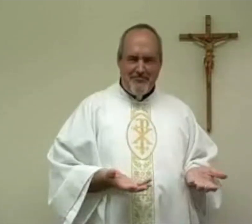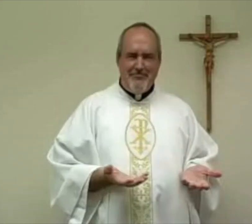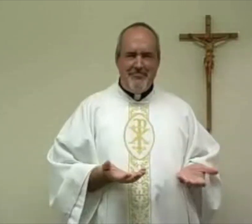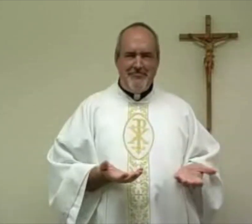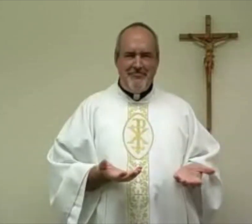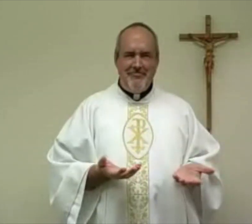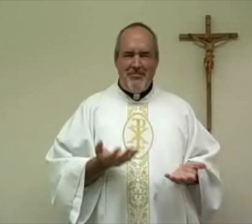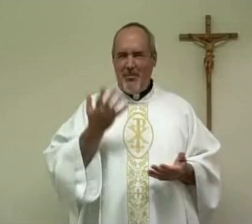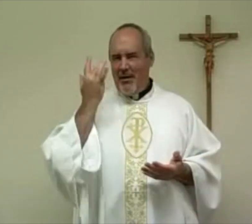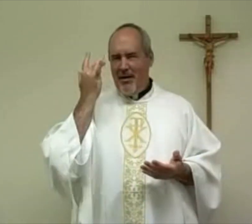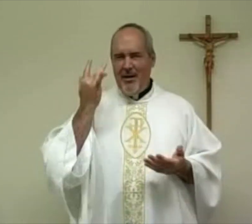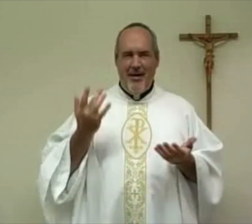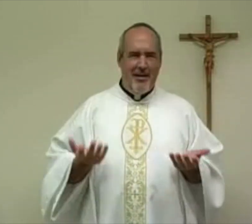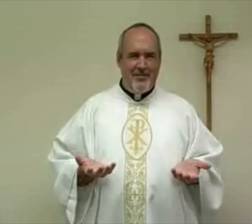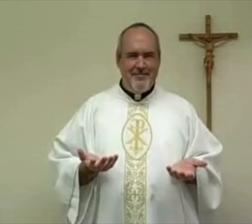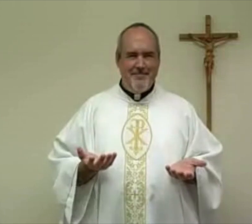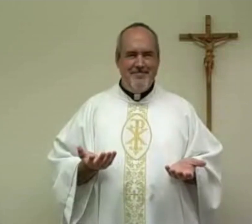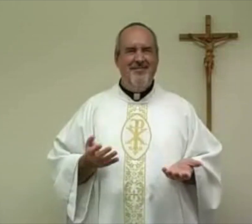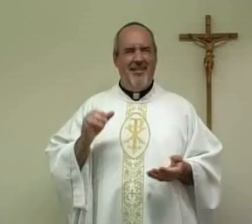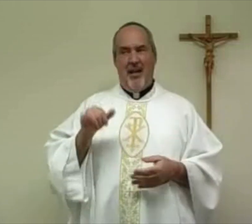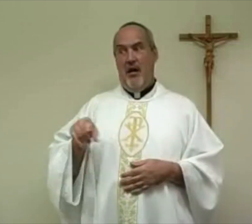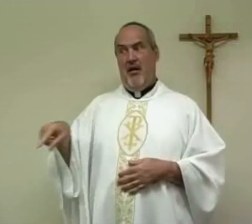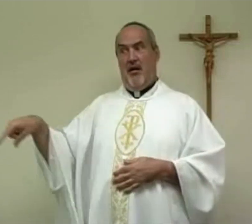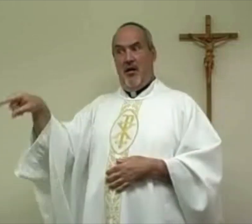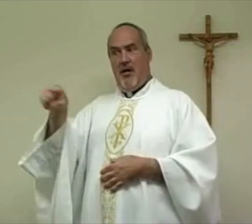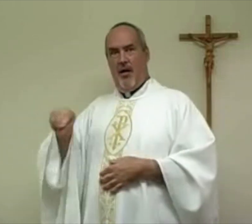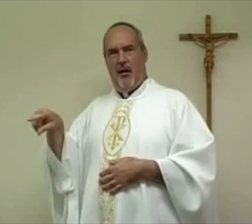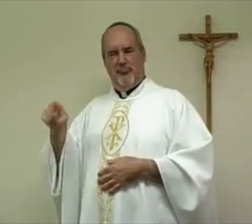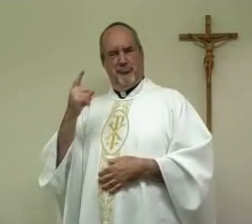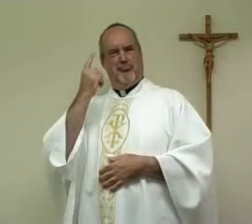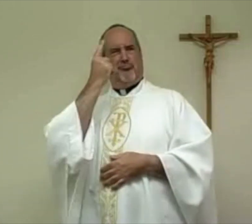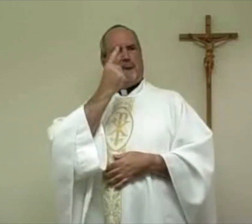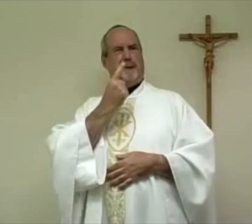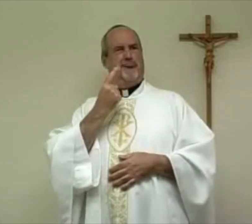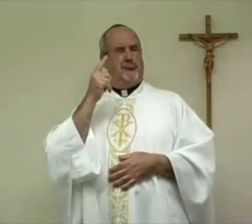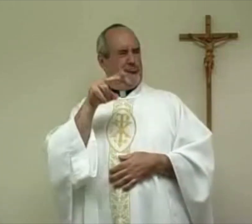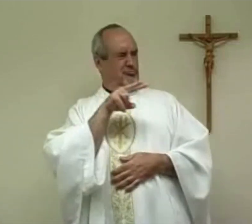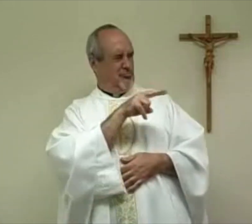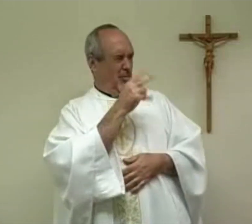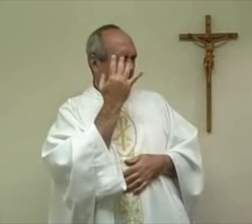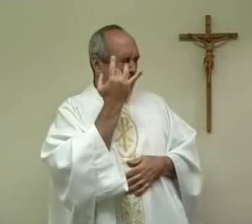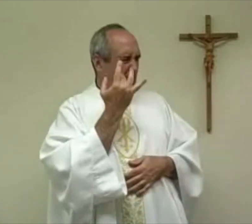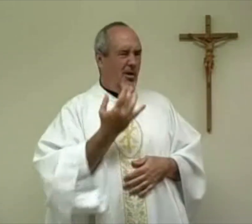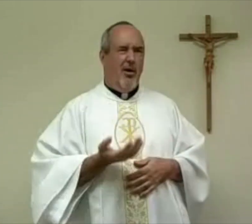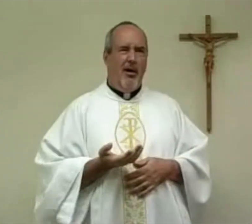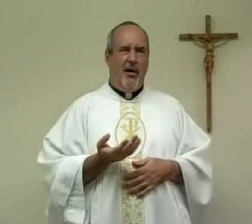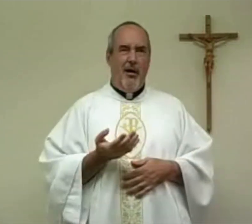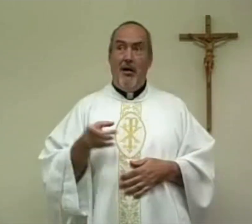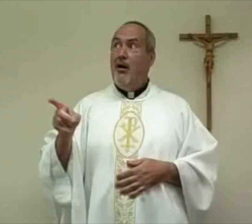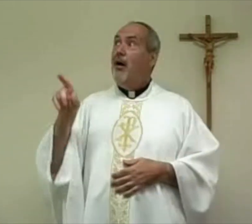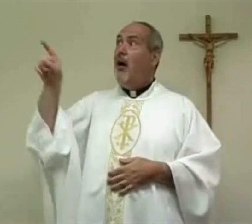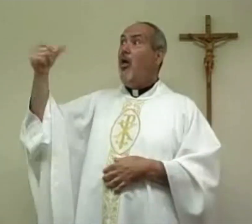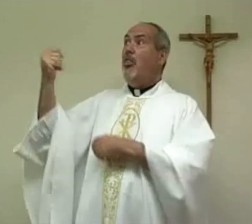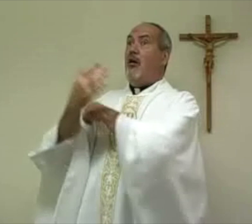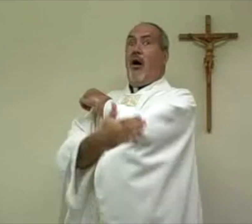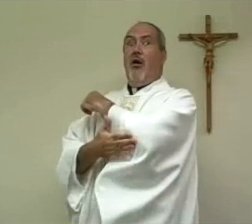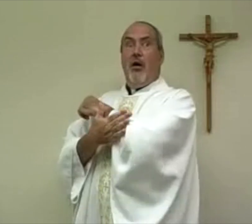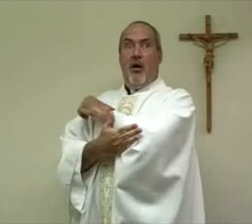vote more than the ones born and raised here. Why is that? And they tend to look at Americans